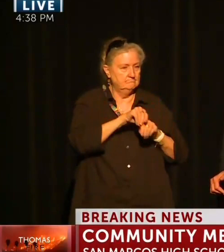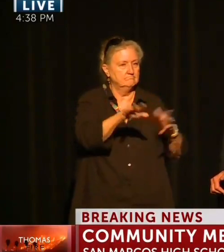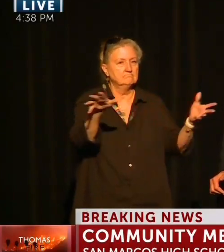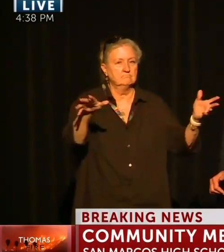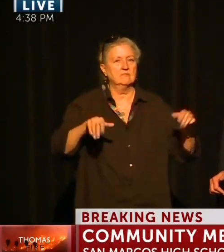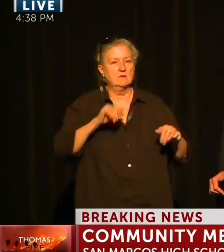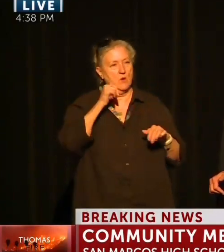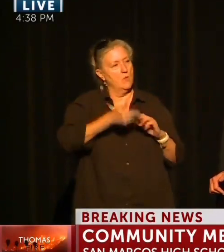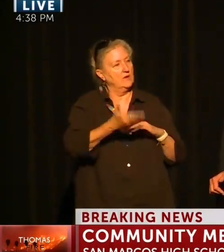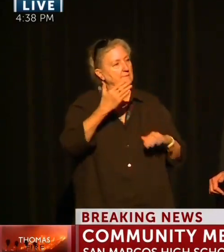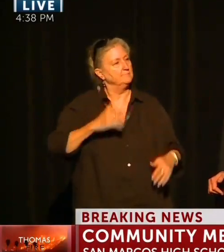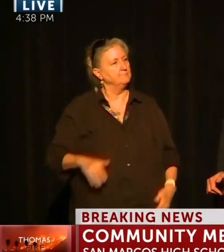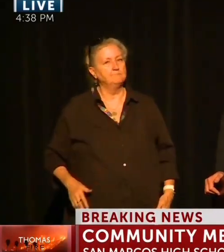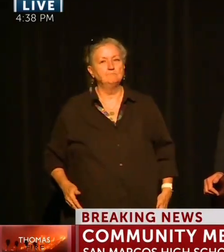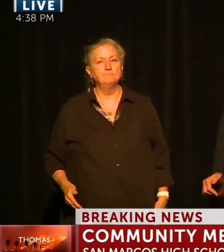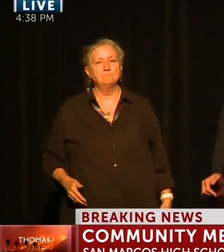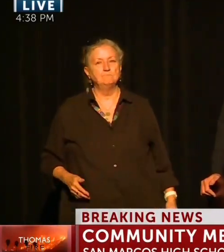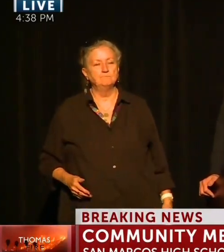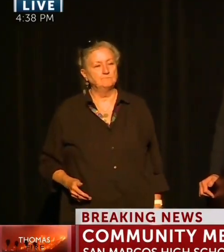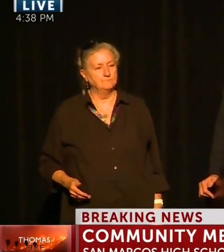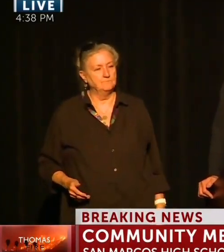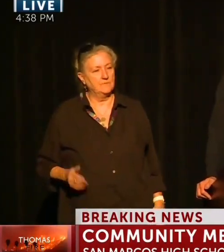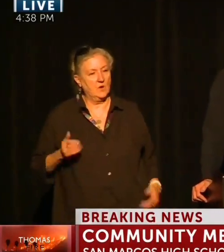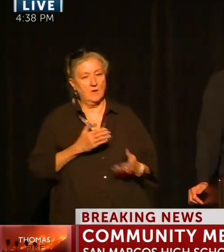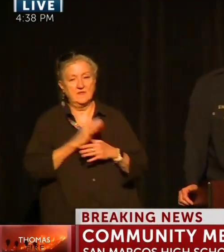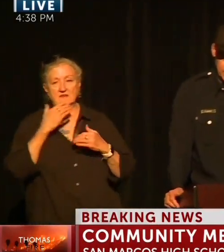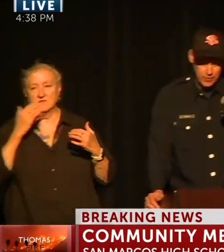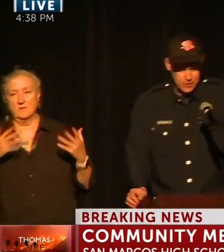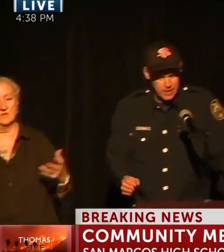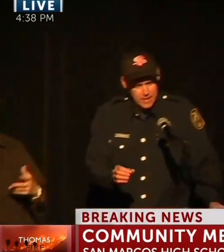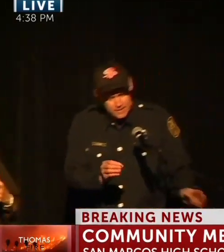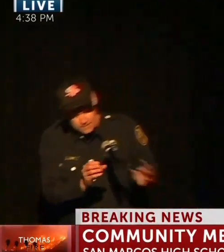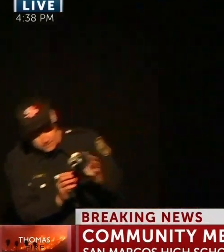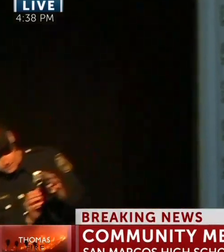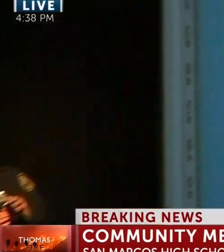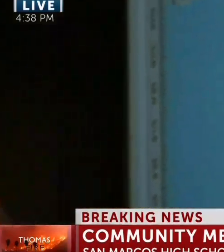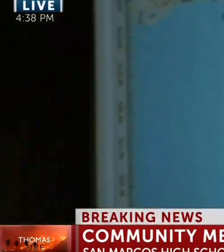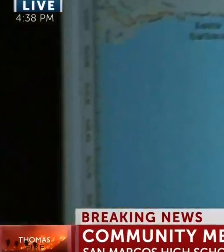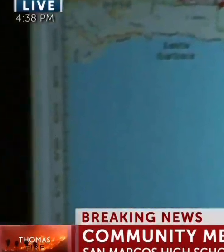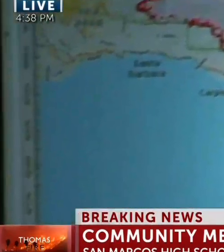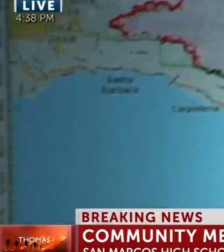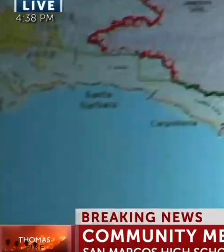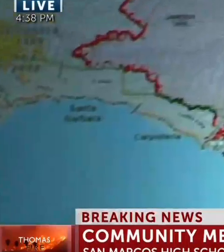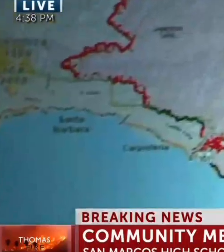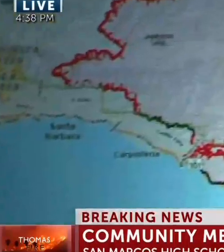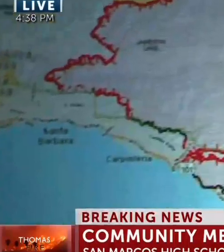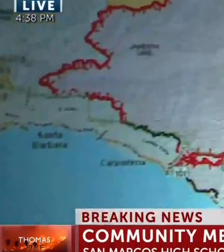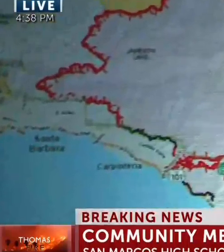release to that effect tomorrow morning. All right, thanks very much for coming, folks. Good night.